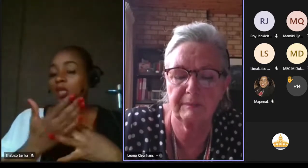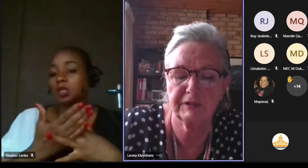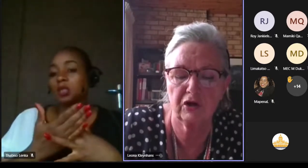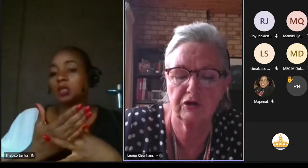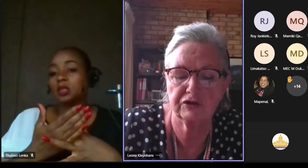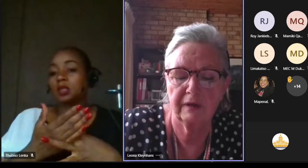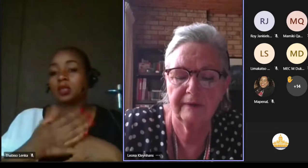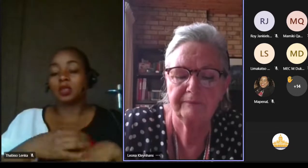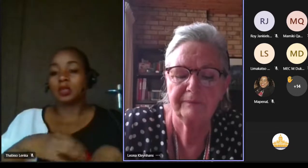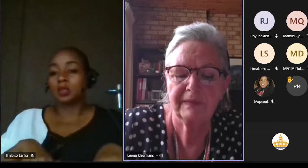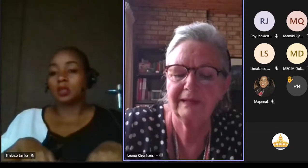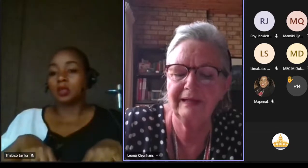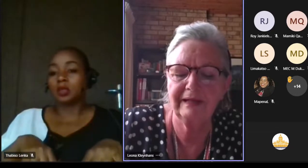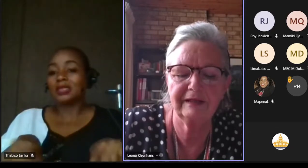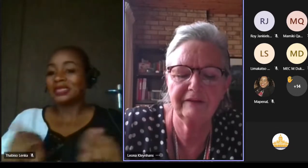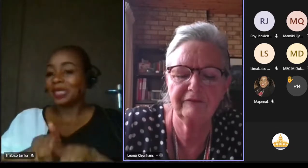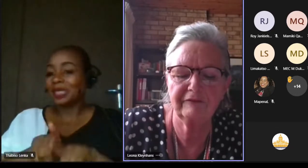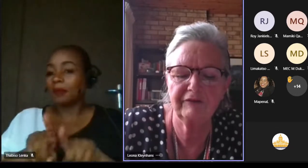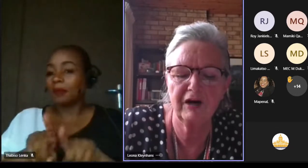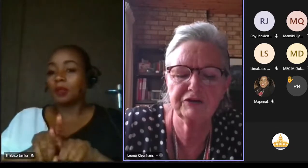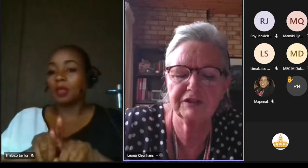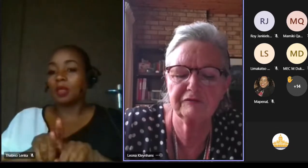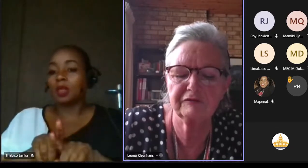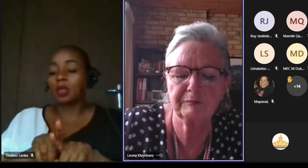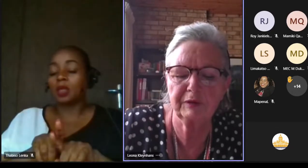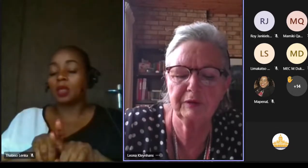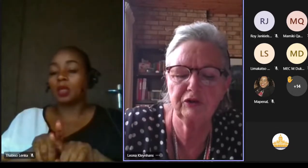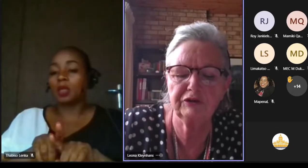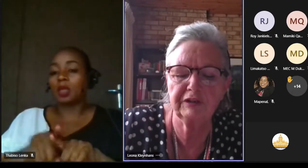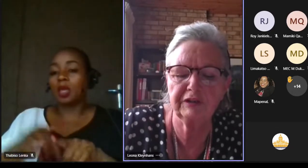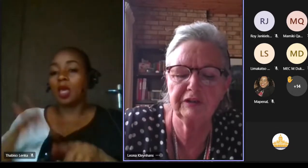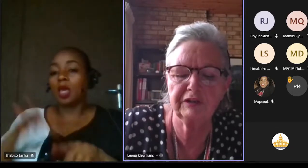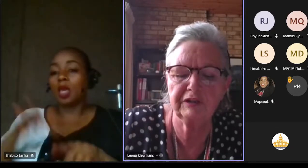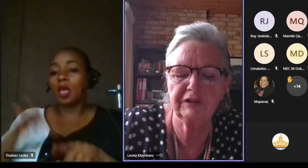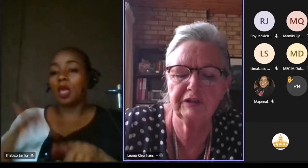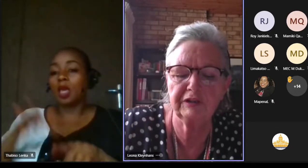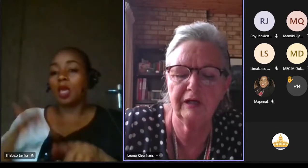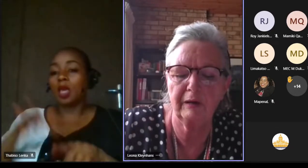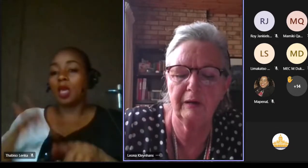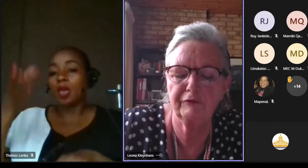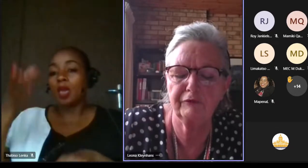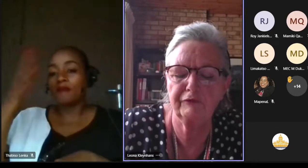and sabotage. Clearly, the voters of Malutia